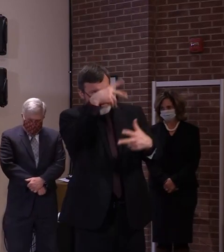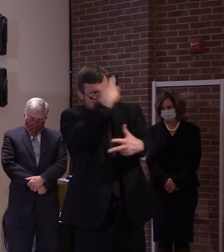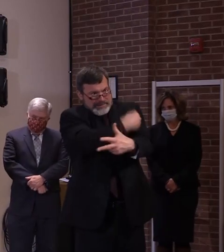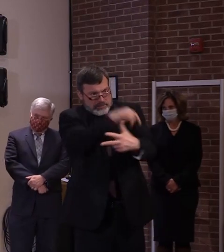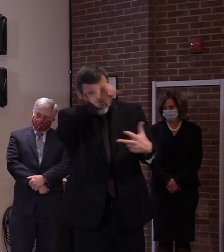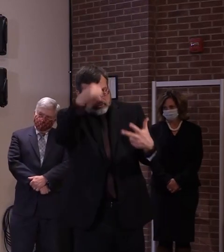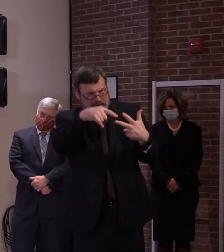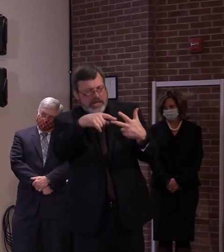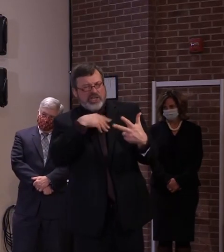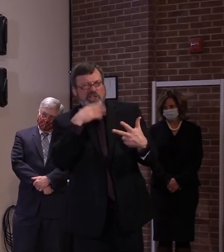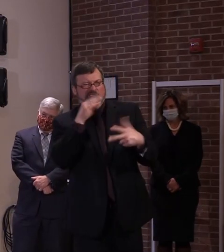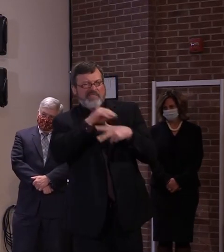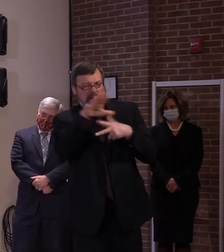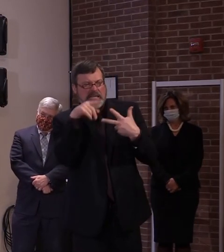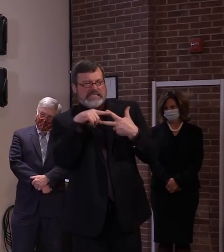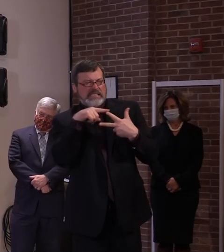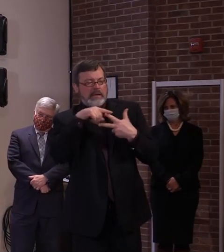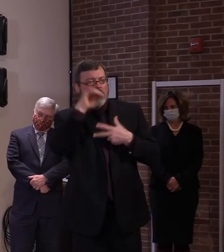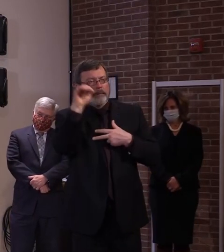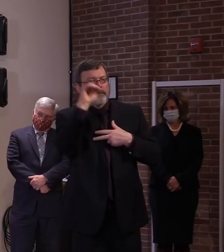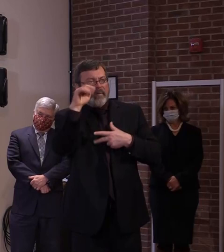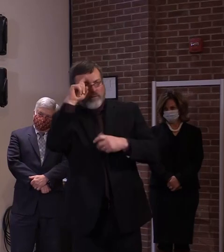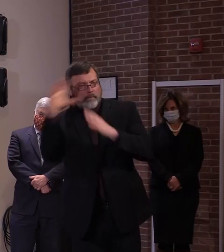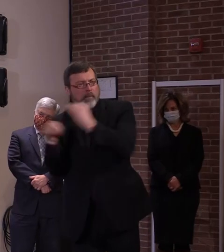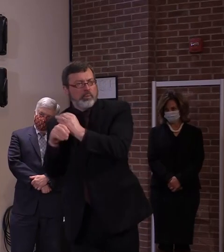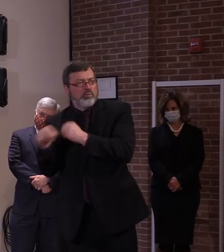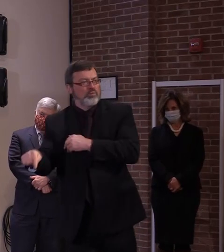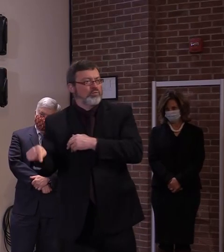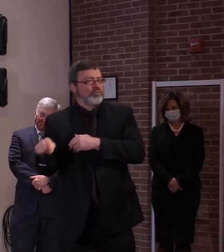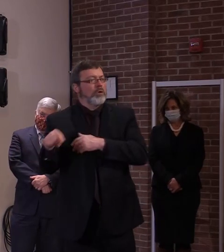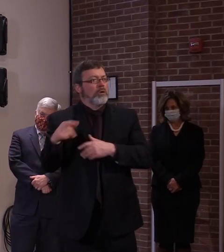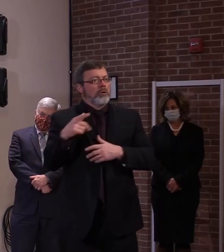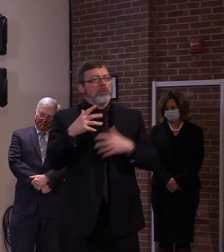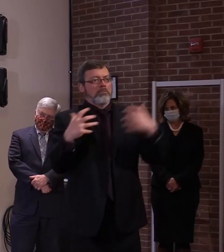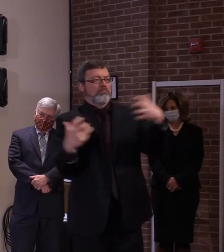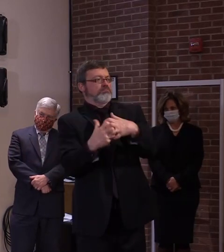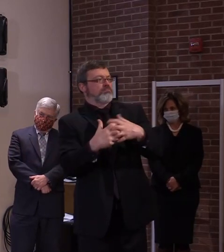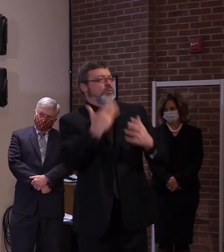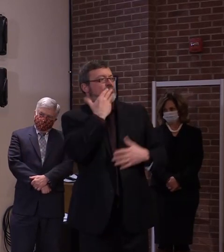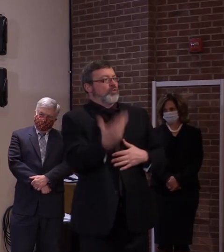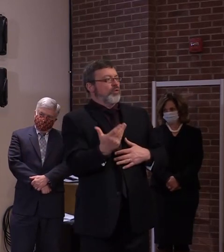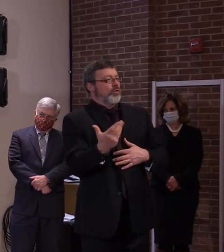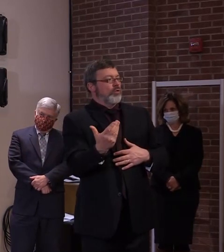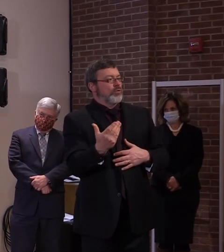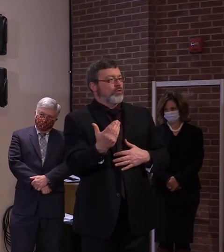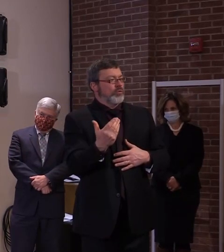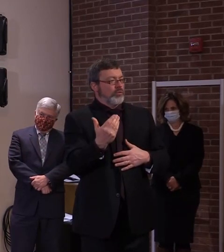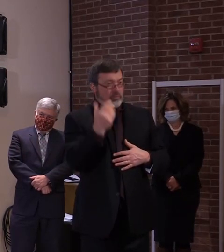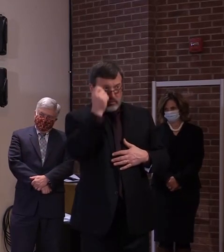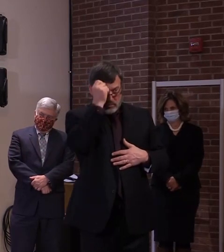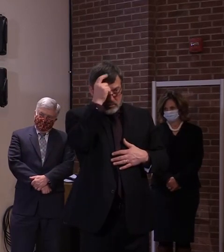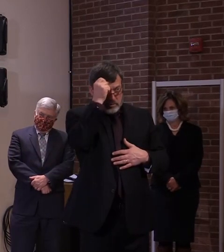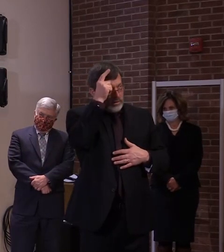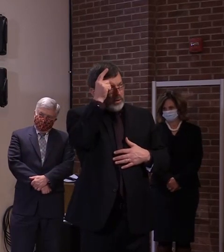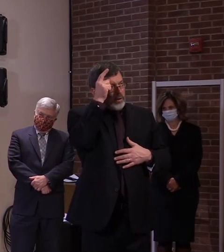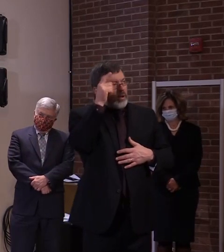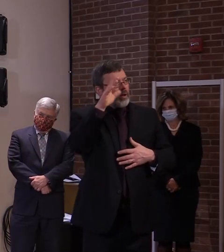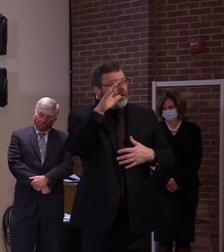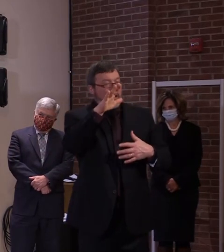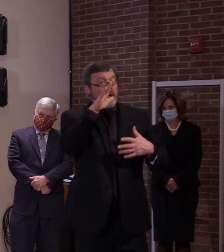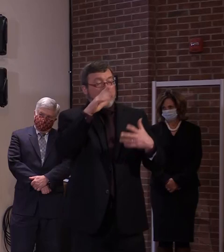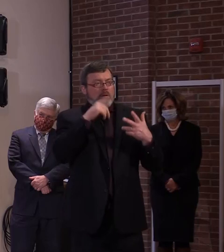that a second J&J dose does not get anywhere close to the levels that those first two